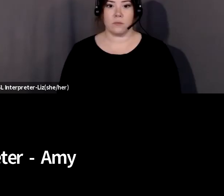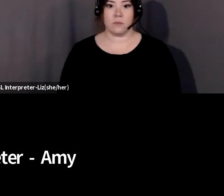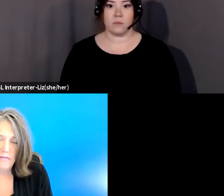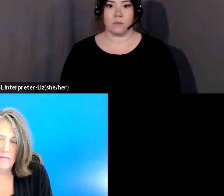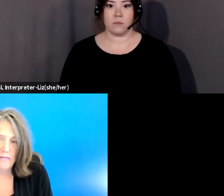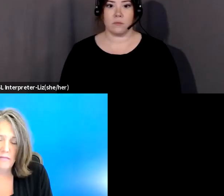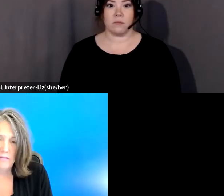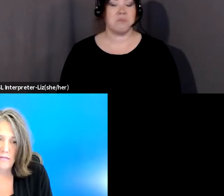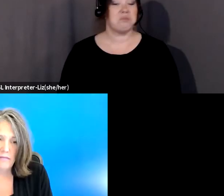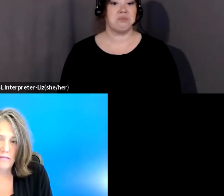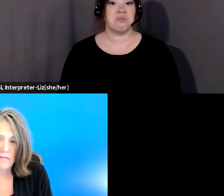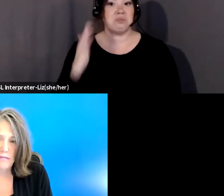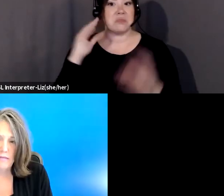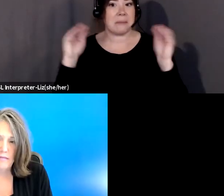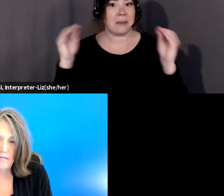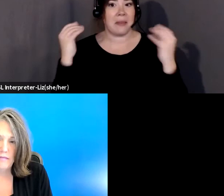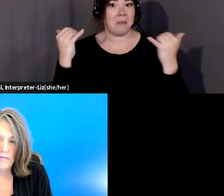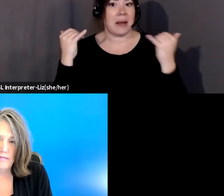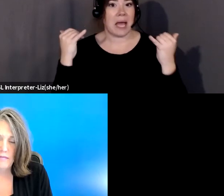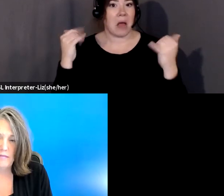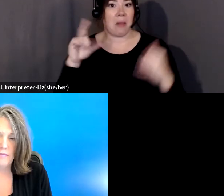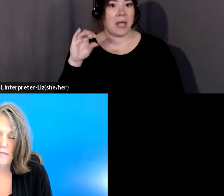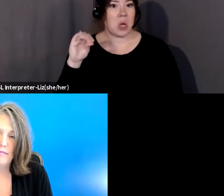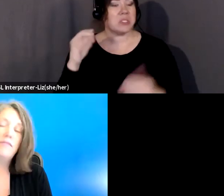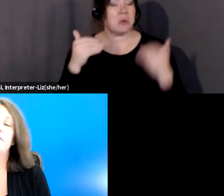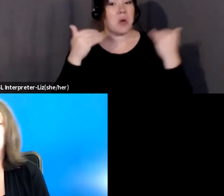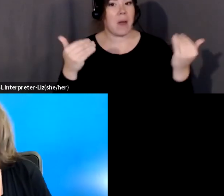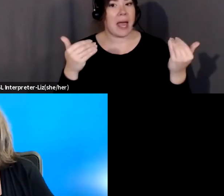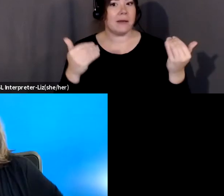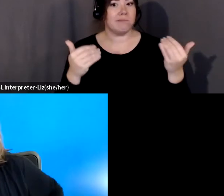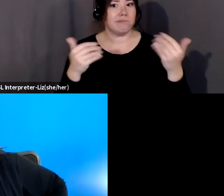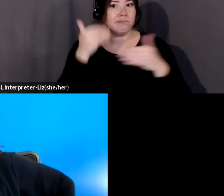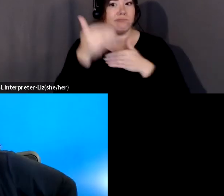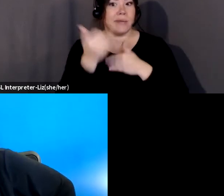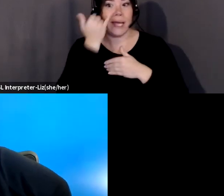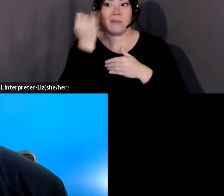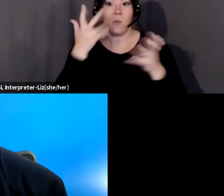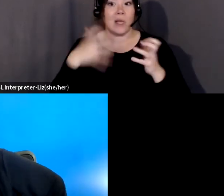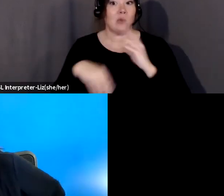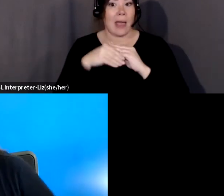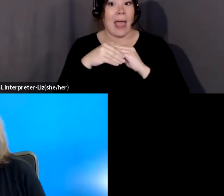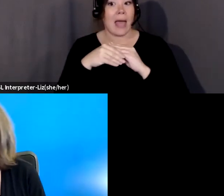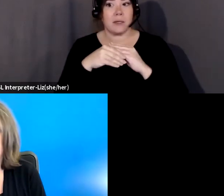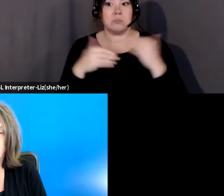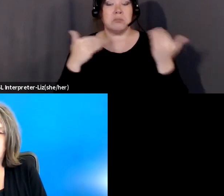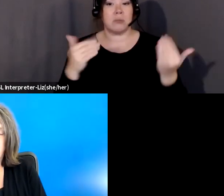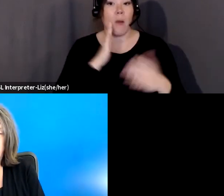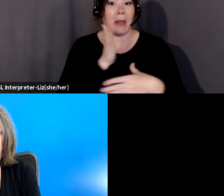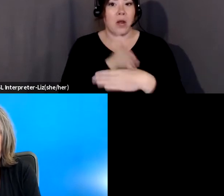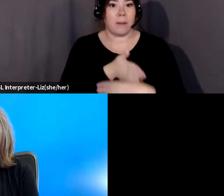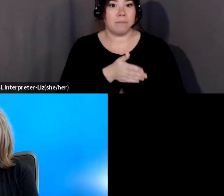Leo, it doesn't look like we have any right now. So maybe if you want to go ahead, and if anybody wants to add them in, I'll interrupt